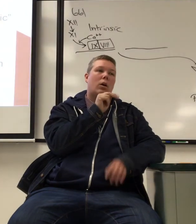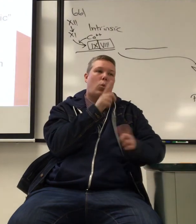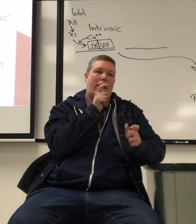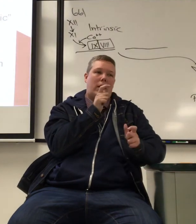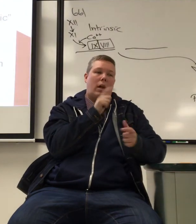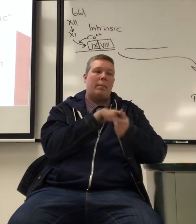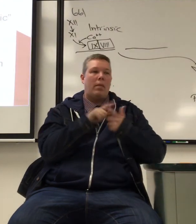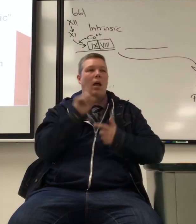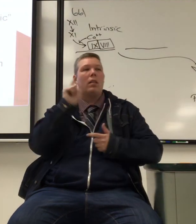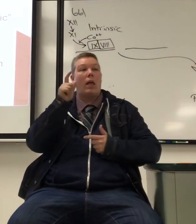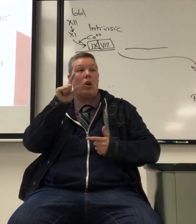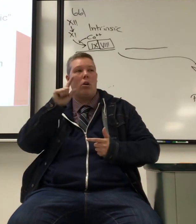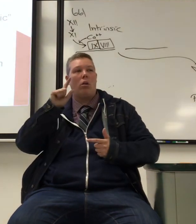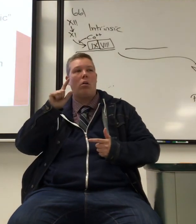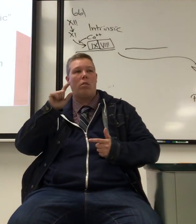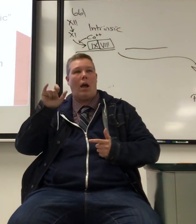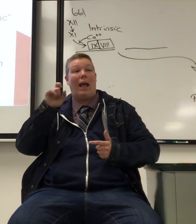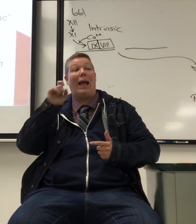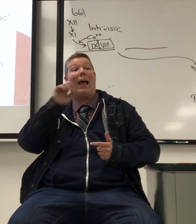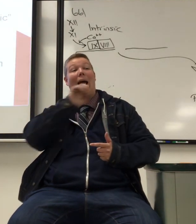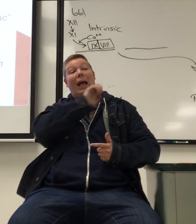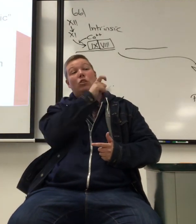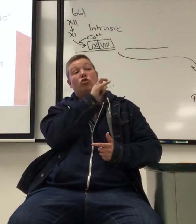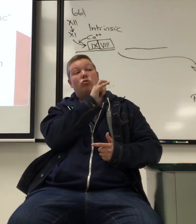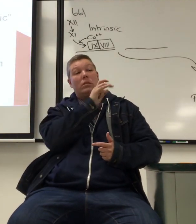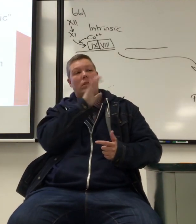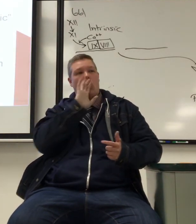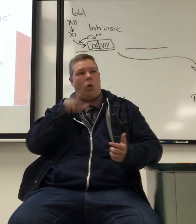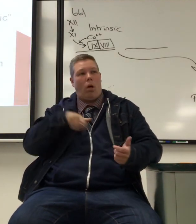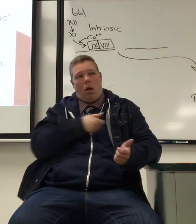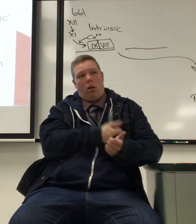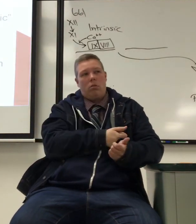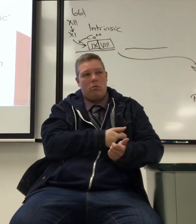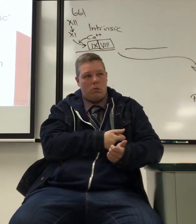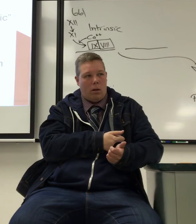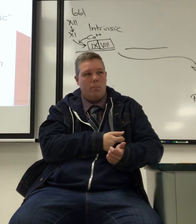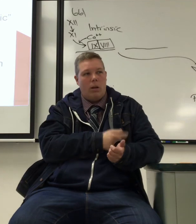intrinsic pathway. But both are basically